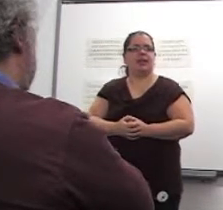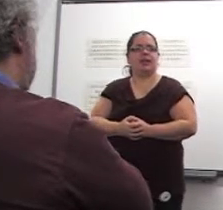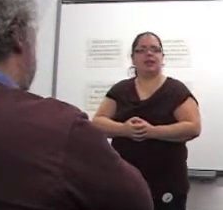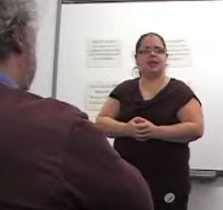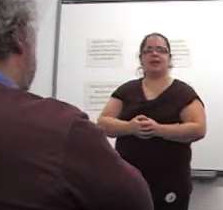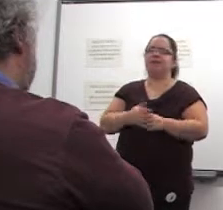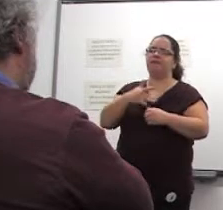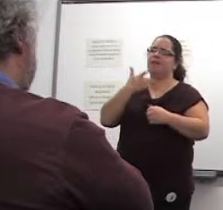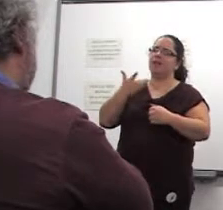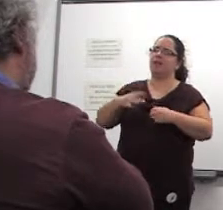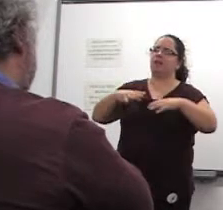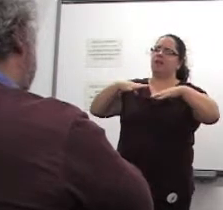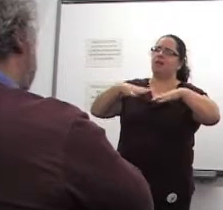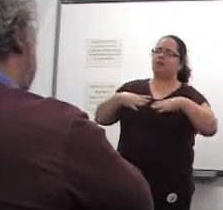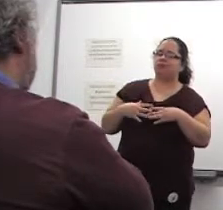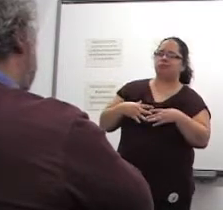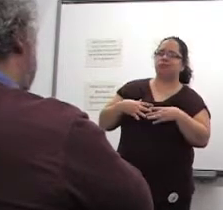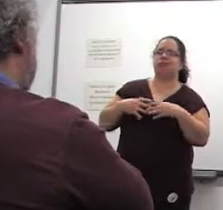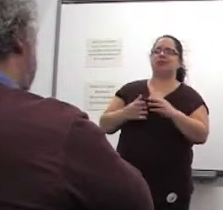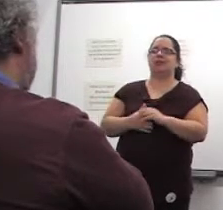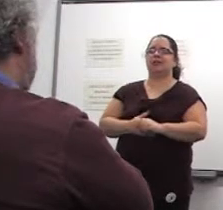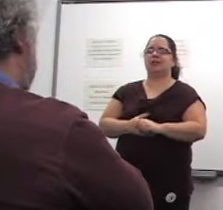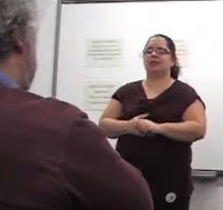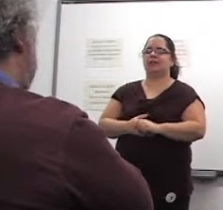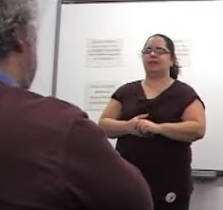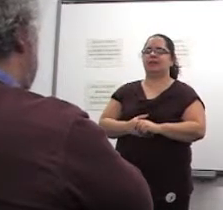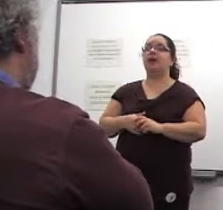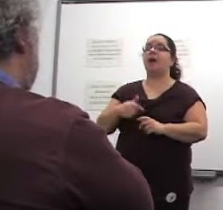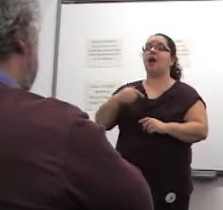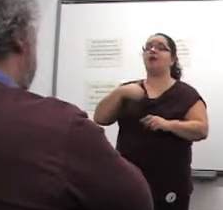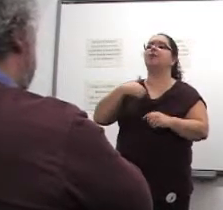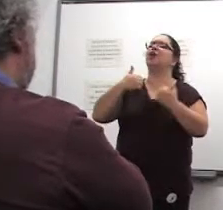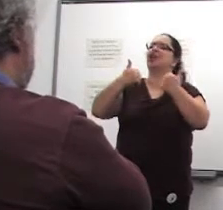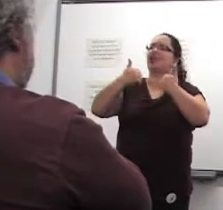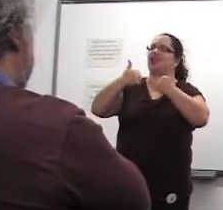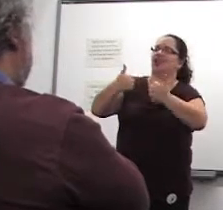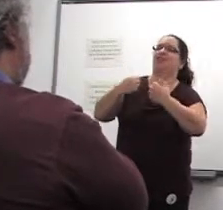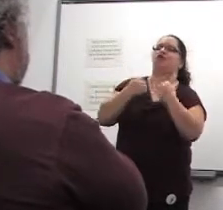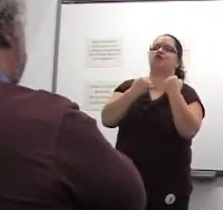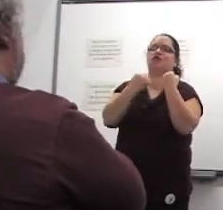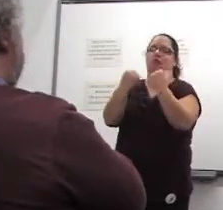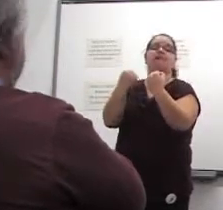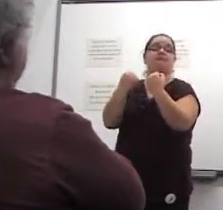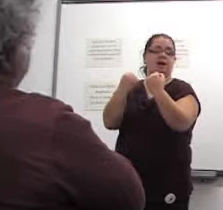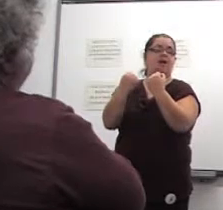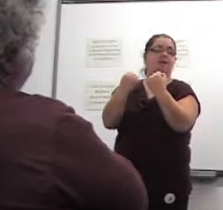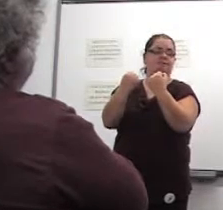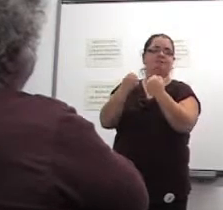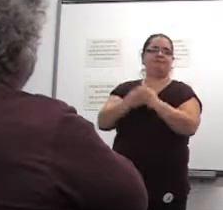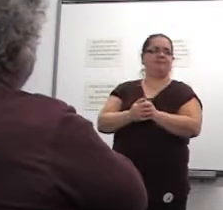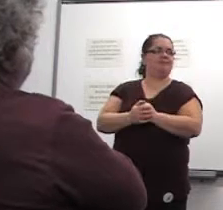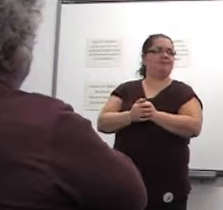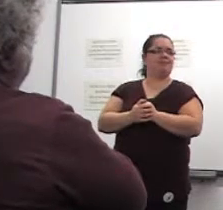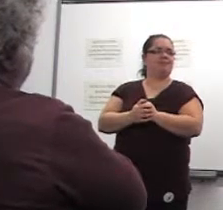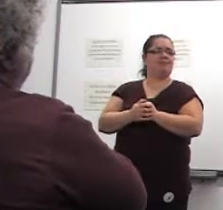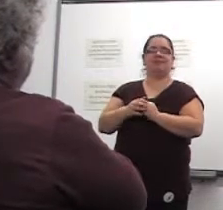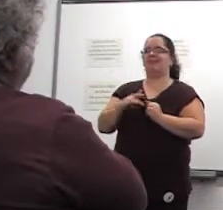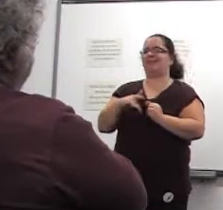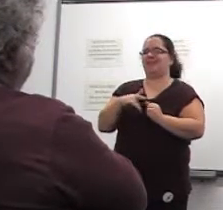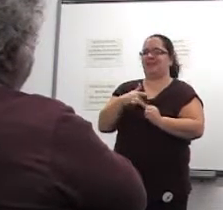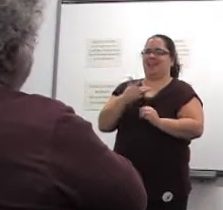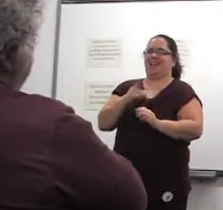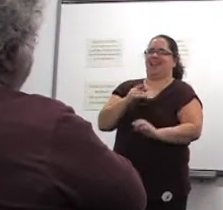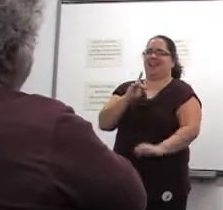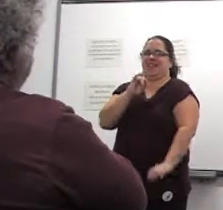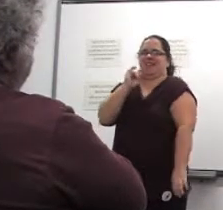find it relaxing. I am a good driver." He felt childish